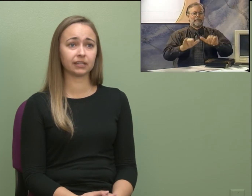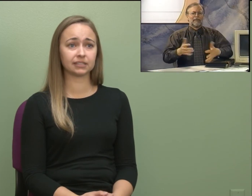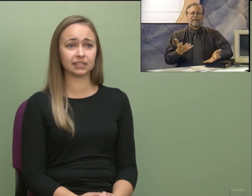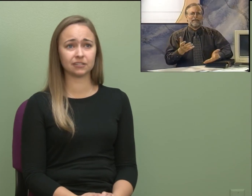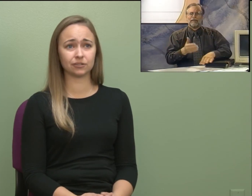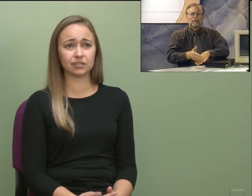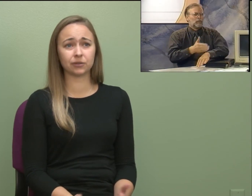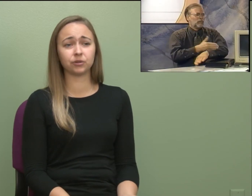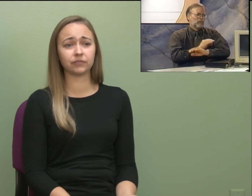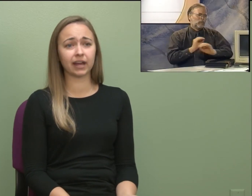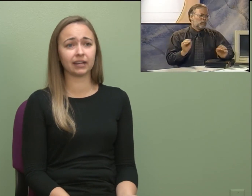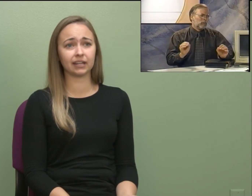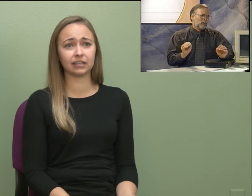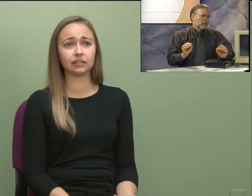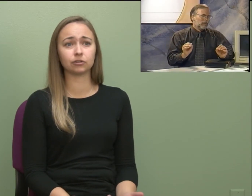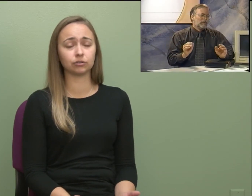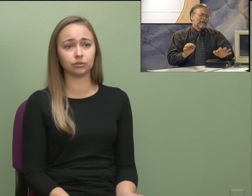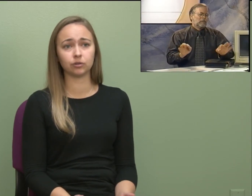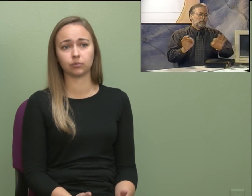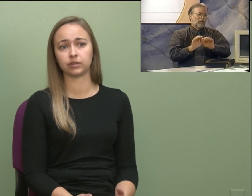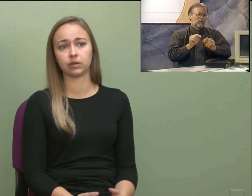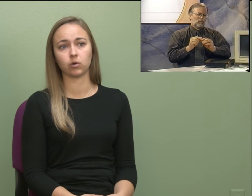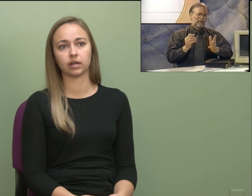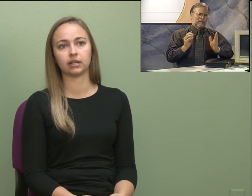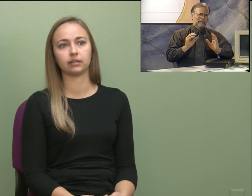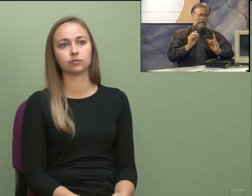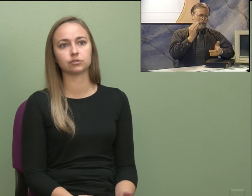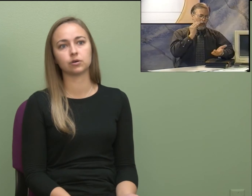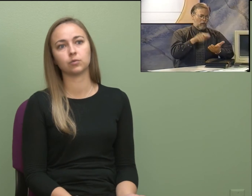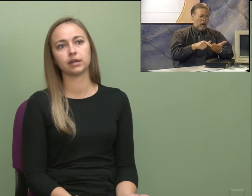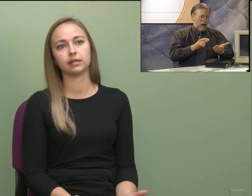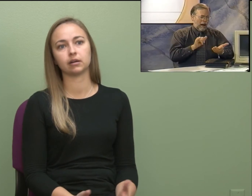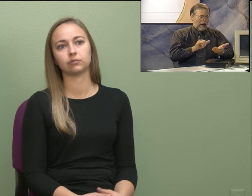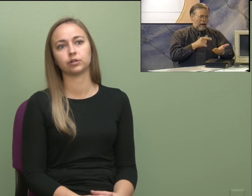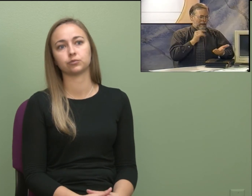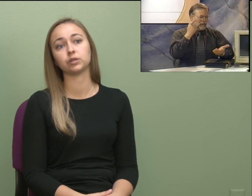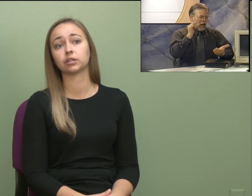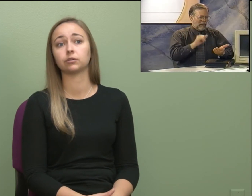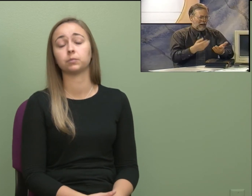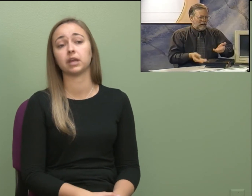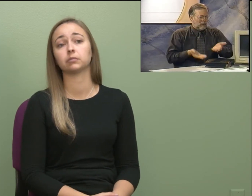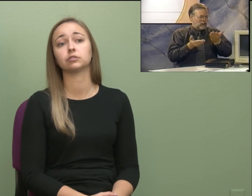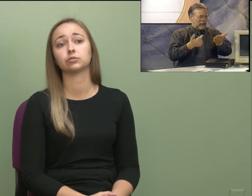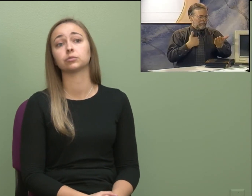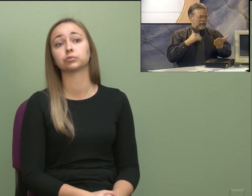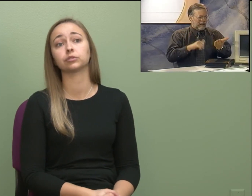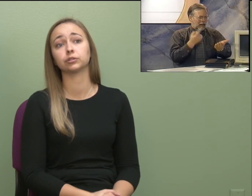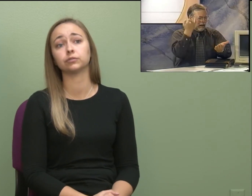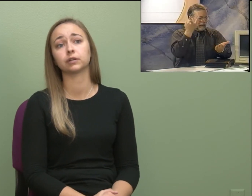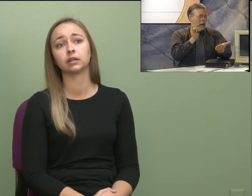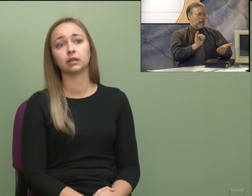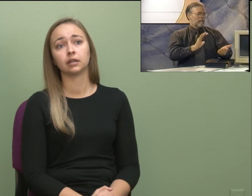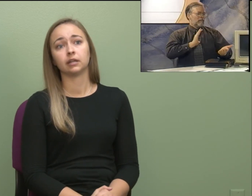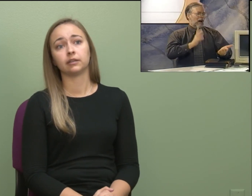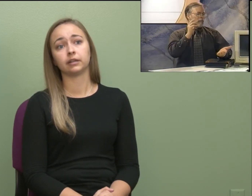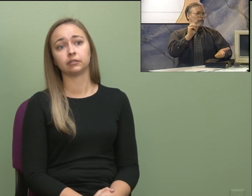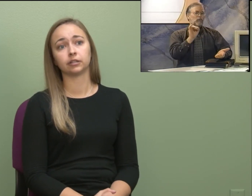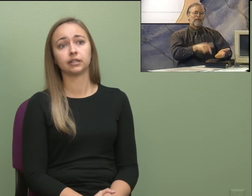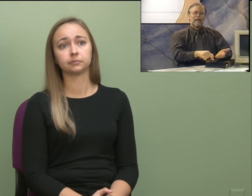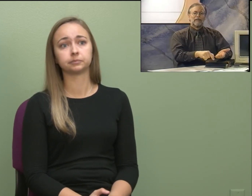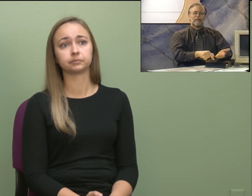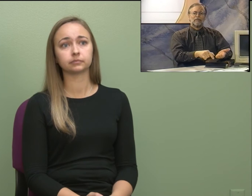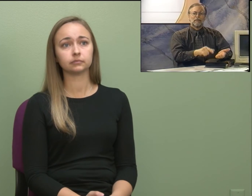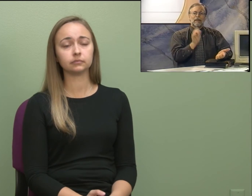If I didn't do this, I wouldn't have had any clue on what they wanted, and there was no way on which we could be able to improve